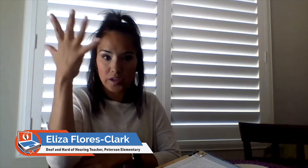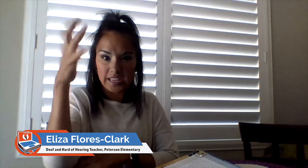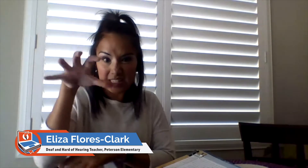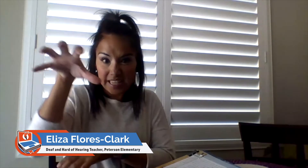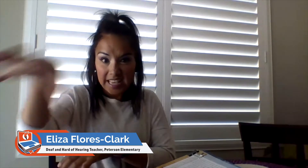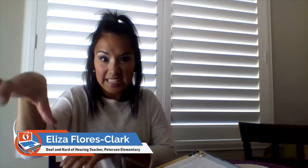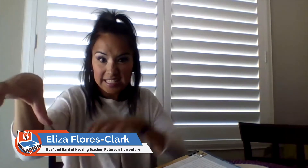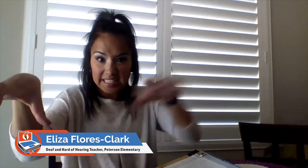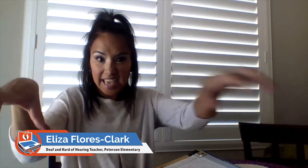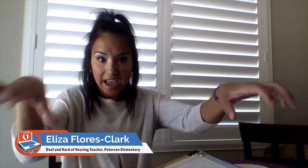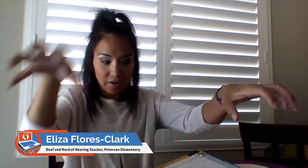trees